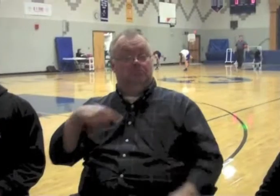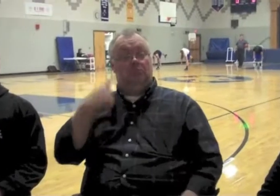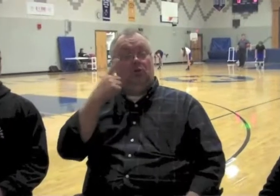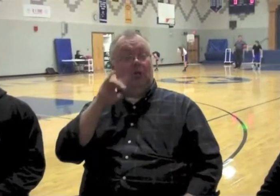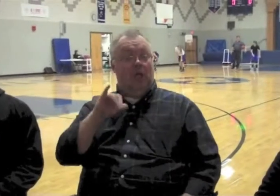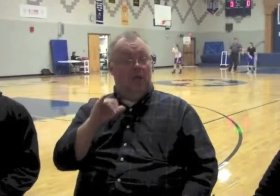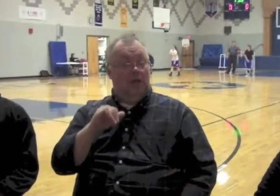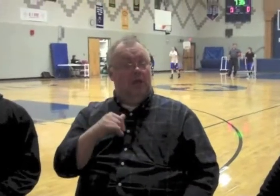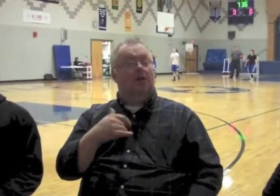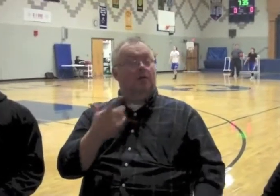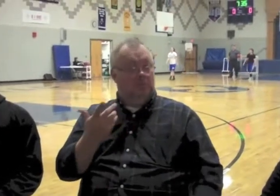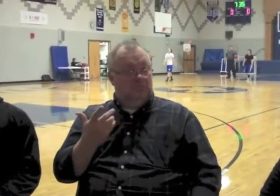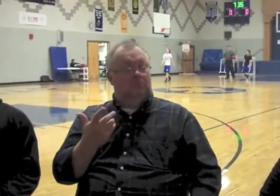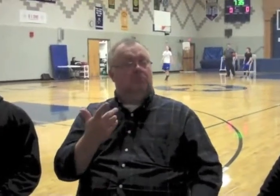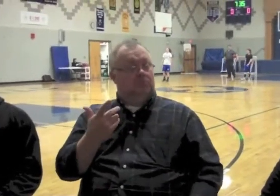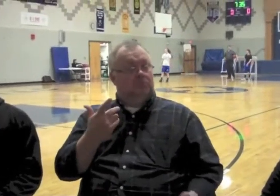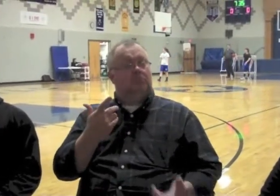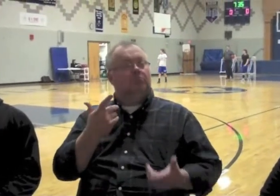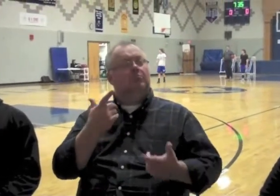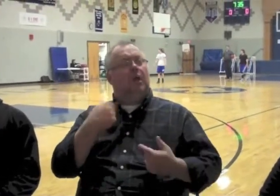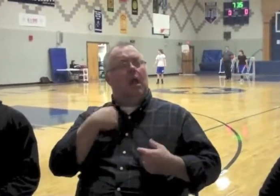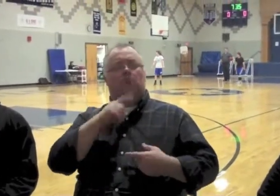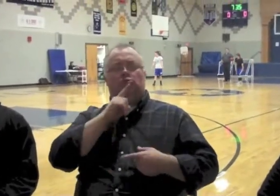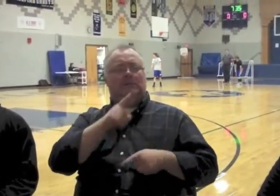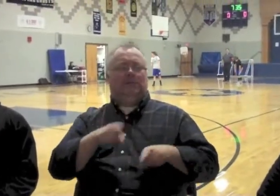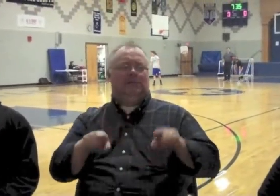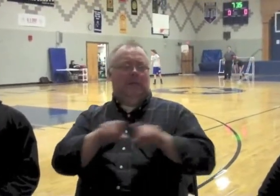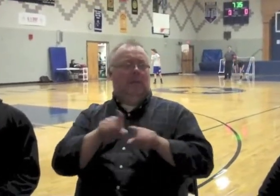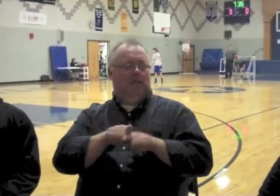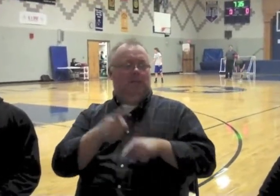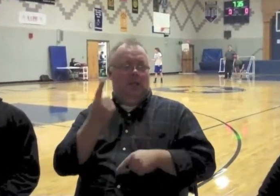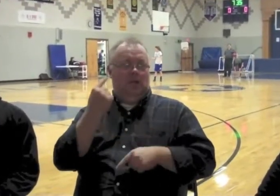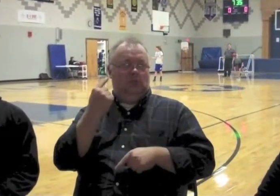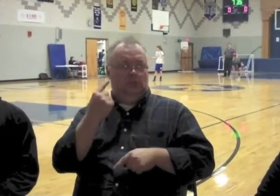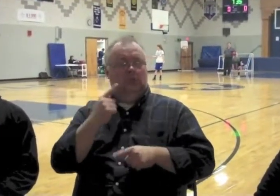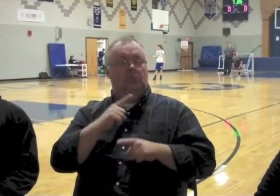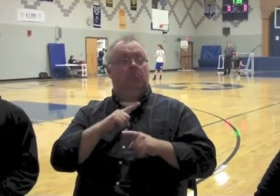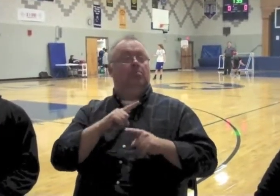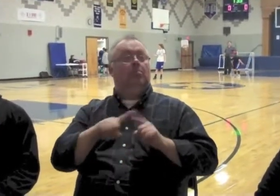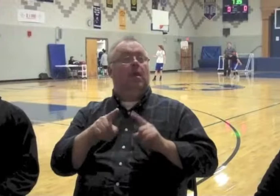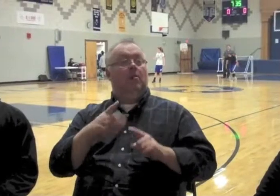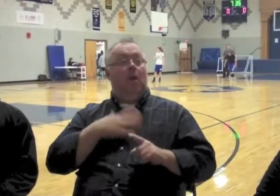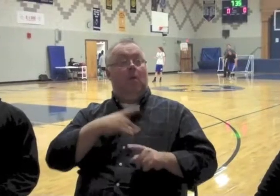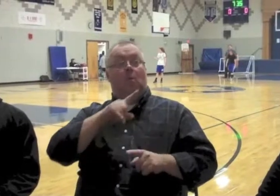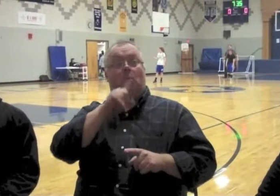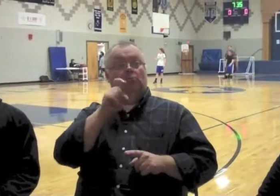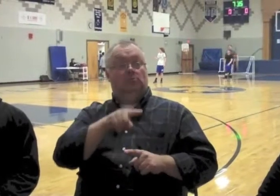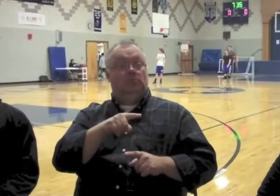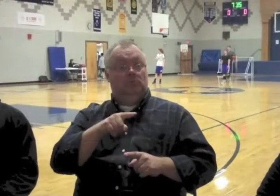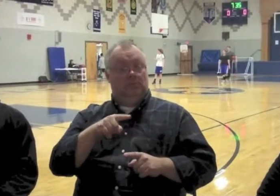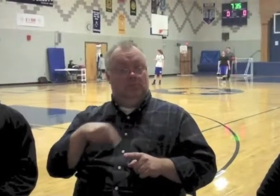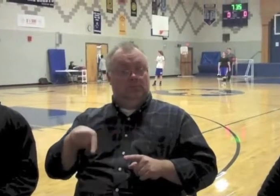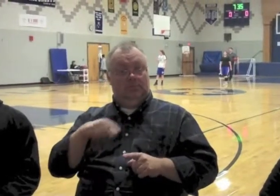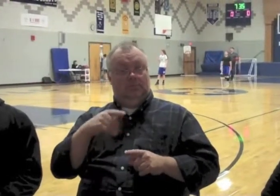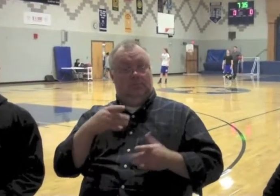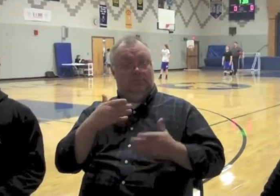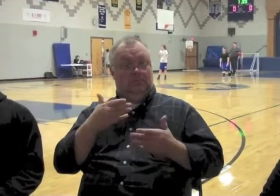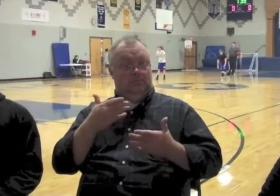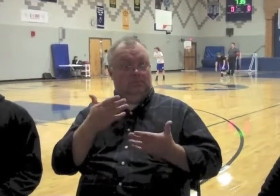Well, the team this year, the expectations are pretty much the same as we had last year. The only question I have is